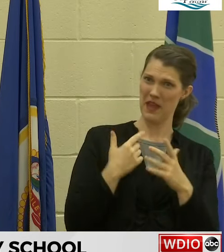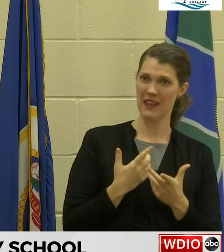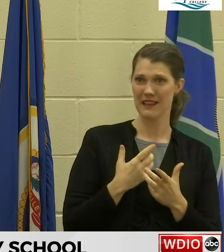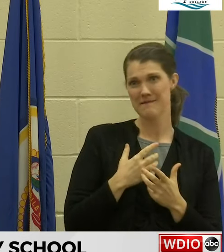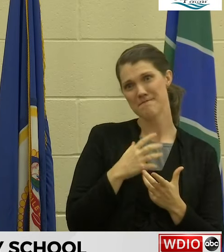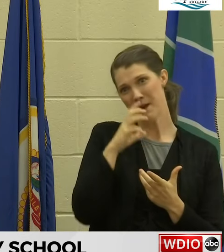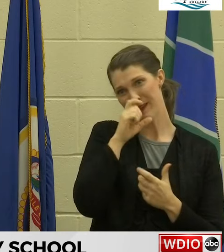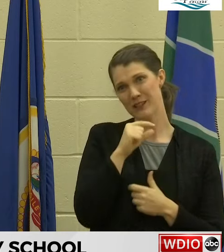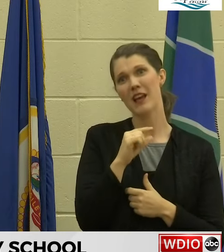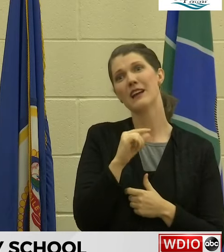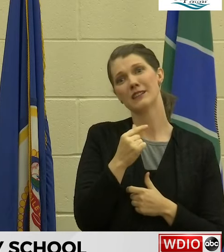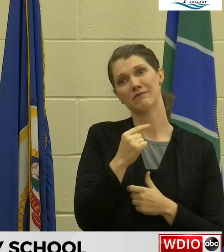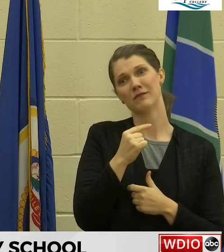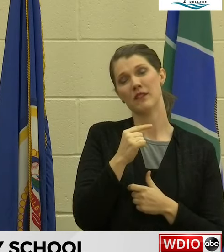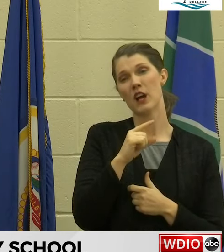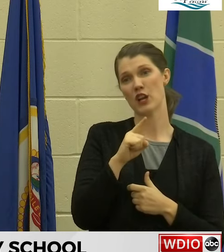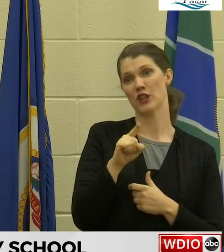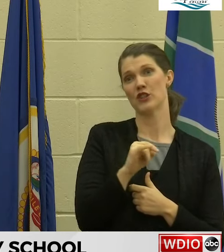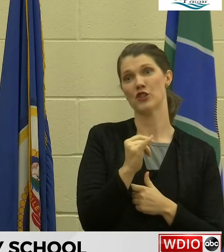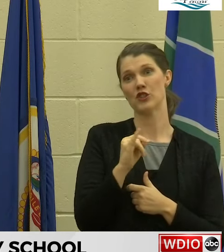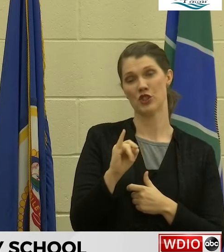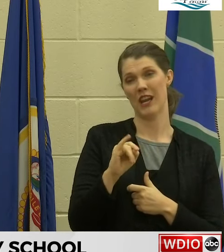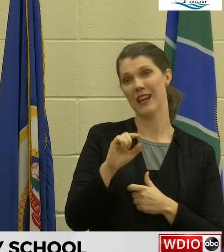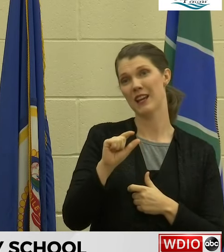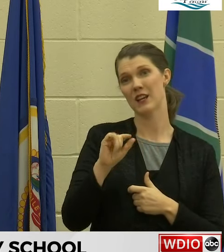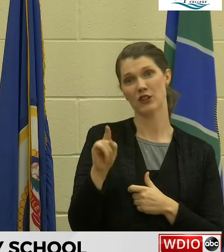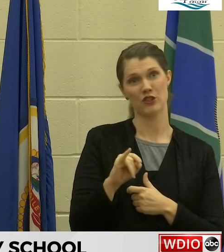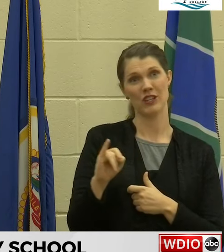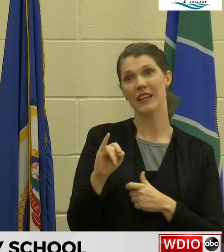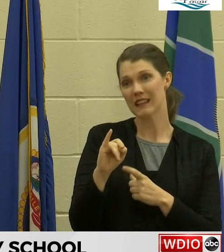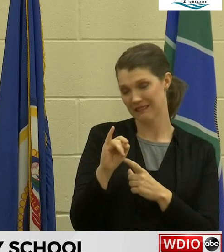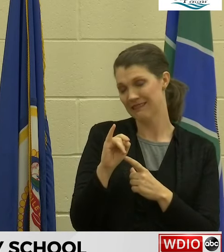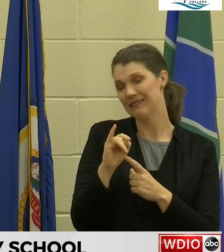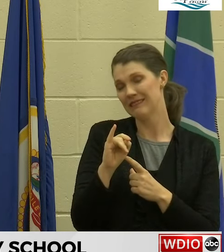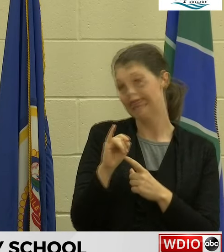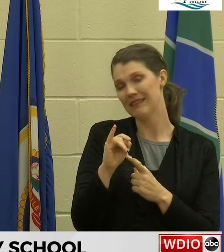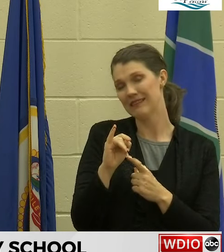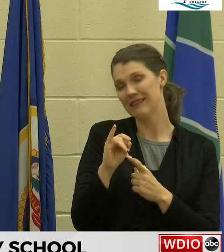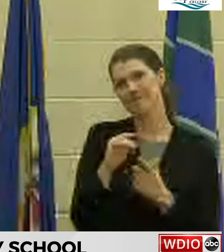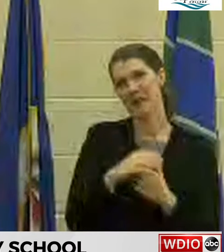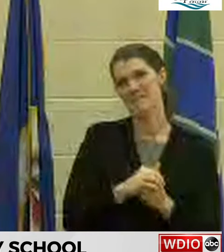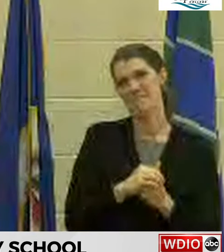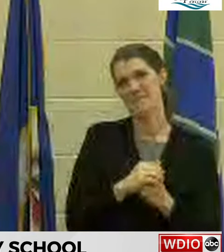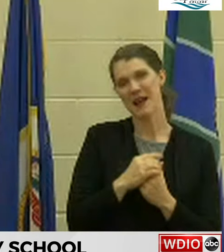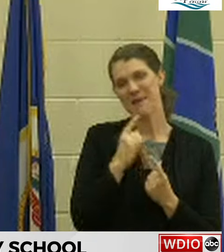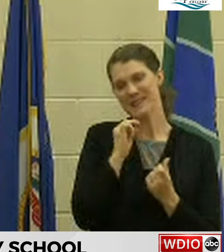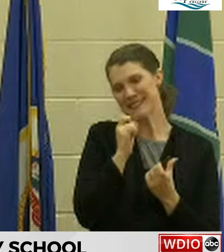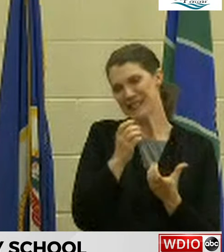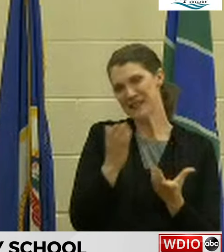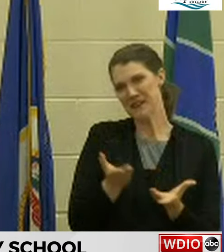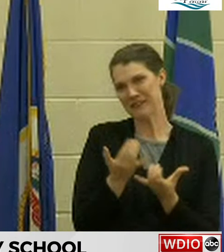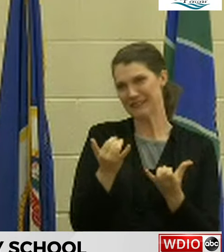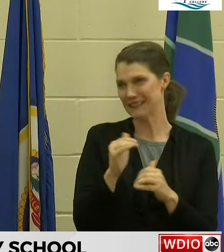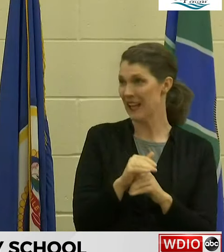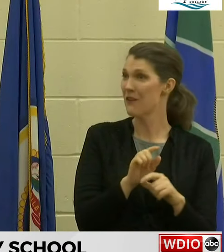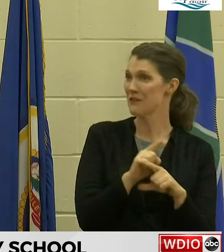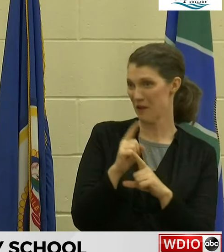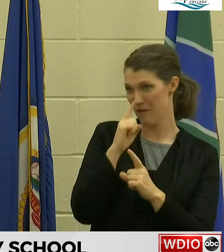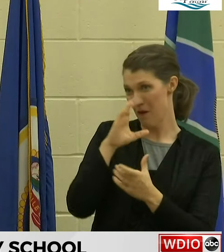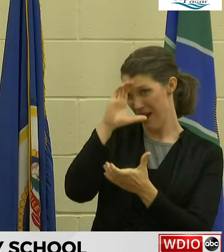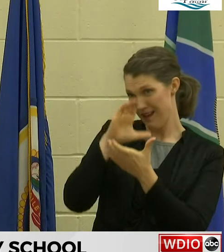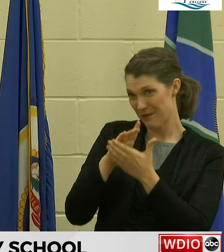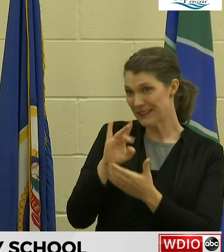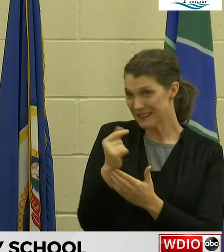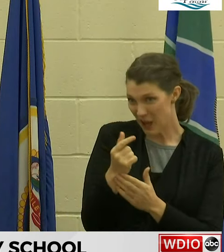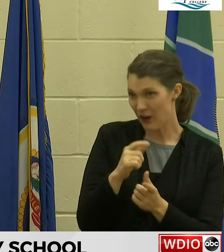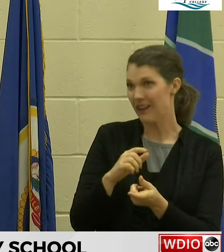4th parent, Gigi, tonight very much, but he is always with us in spirit. And to my husband, Doug,